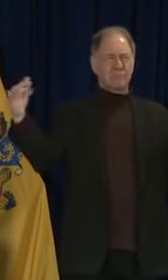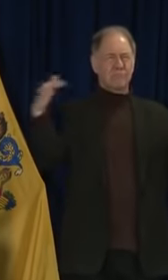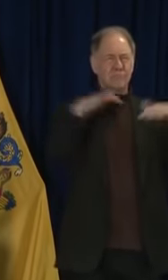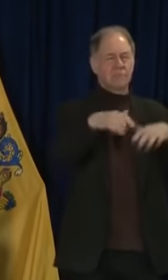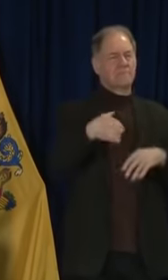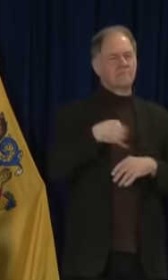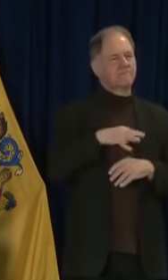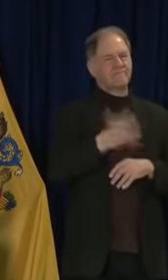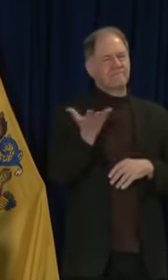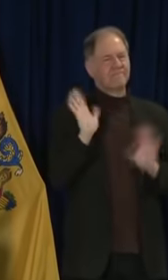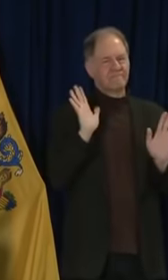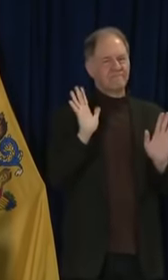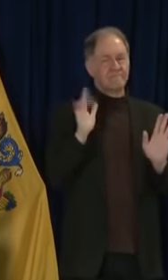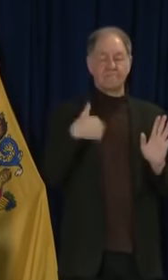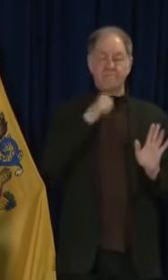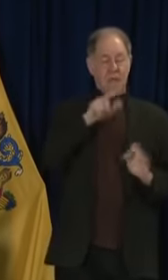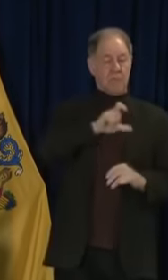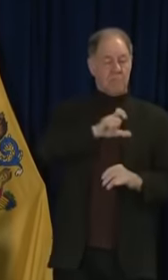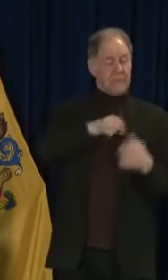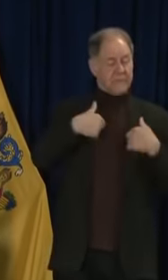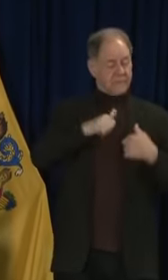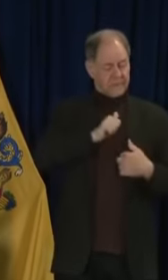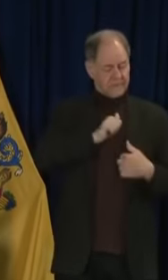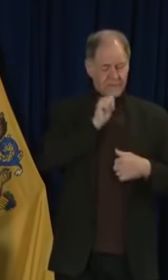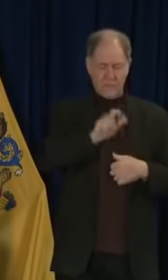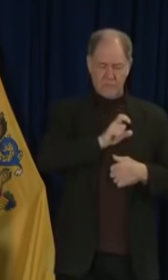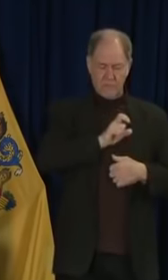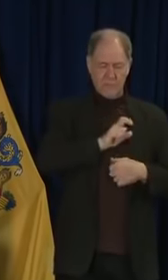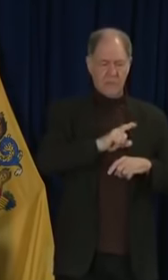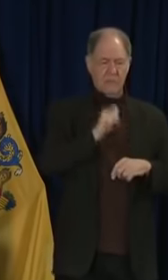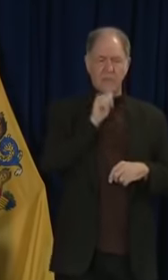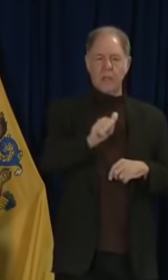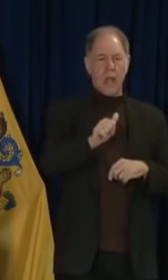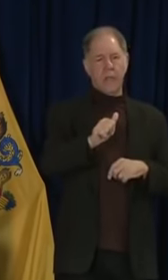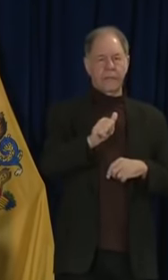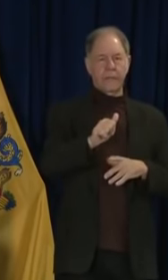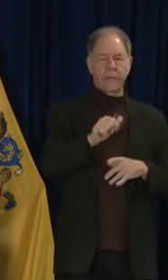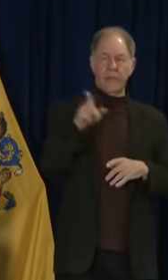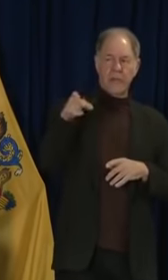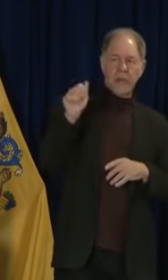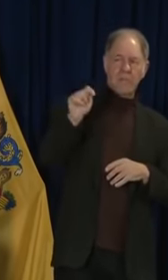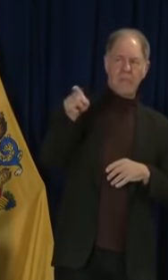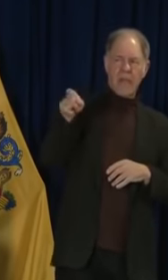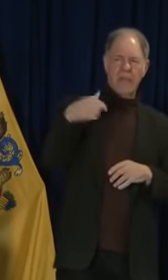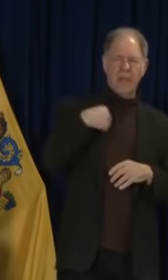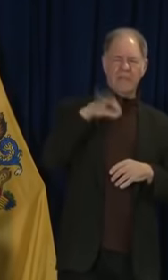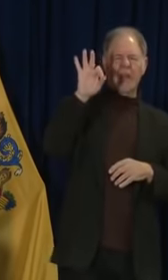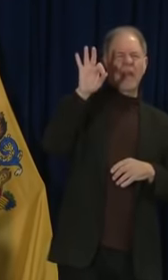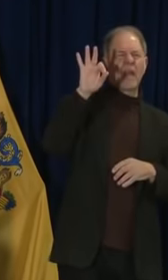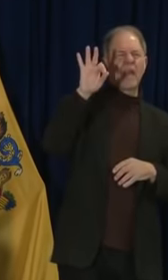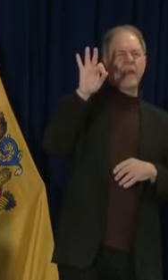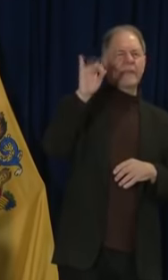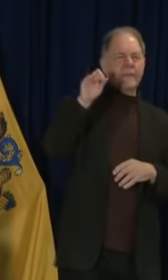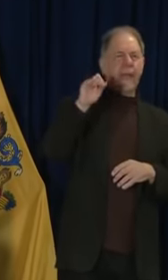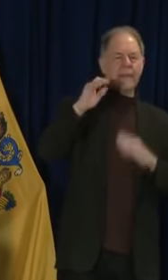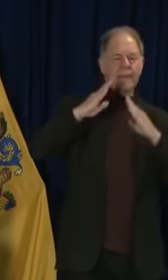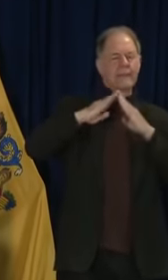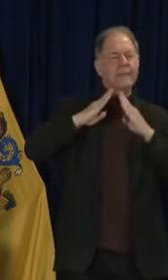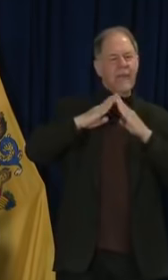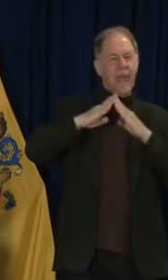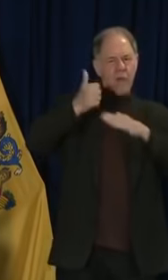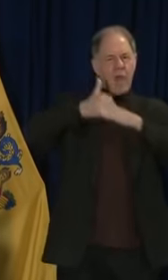not a member of law enforcement. I'm not particularly in a local law enforcement. Pat's got about 90 communities that the state police